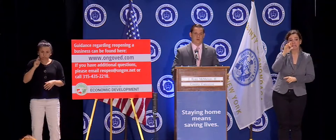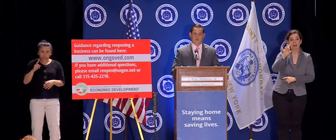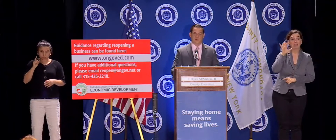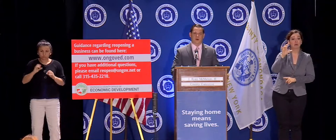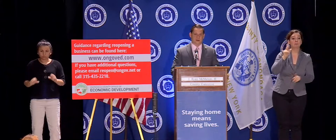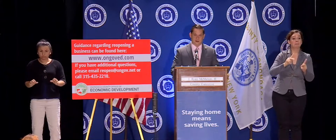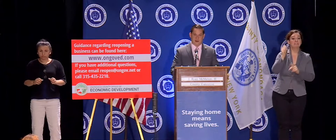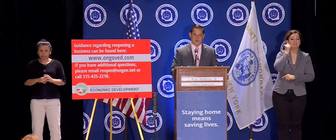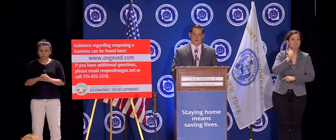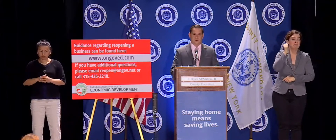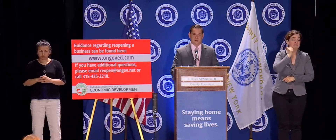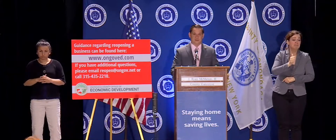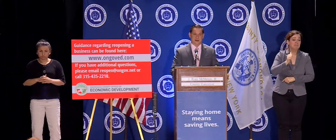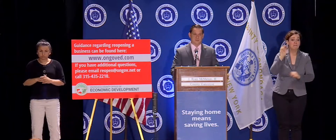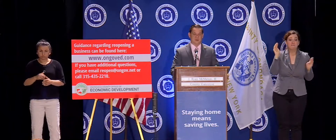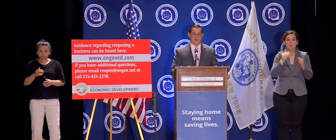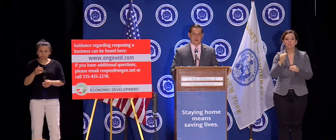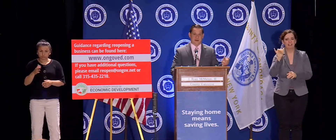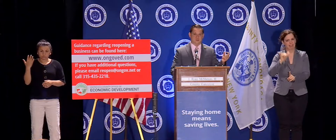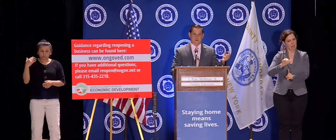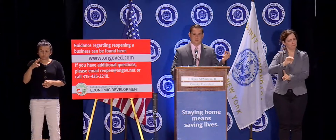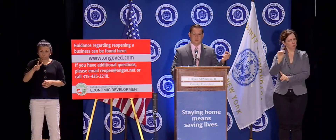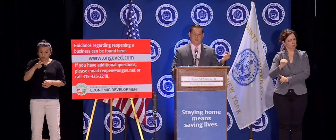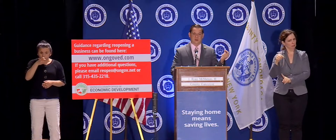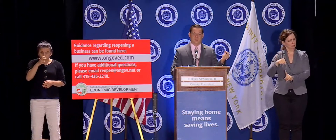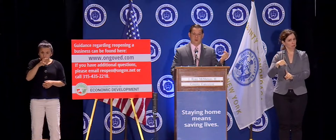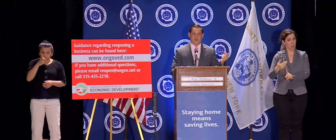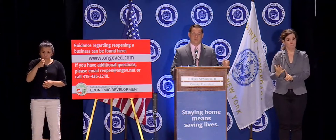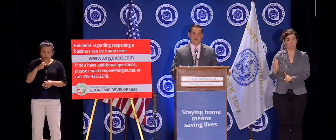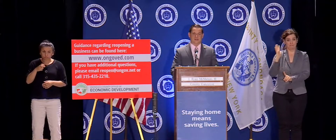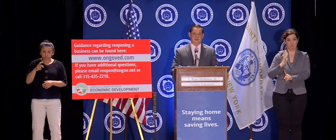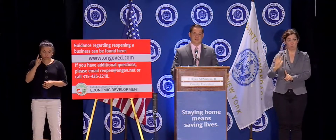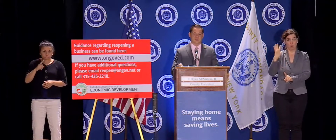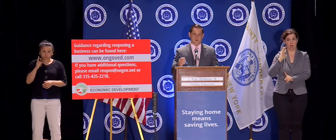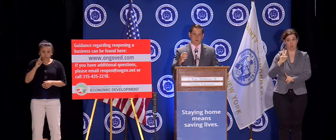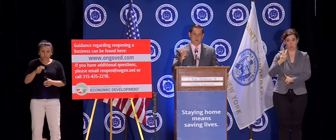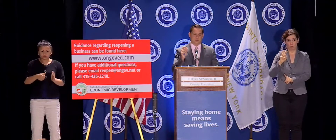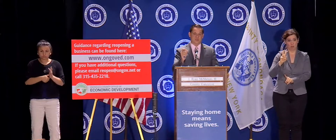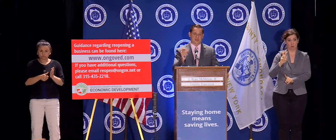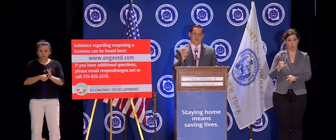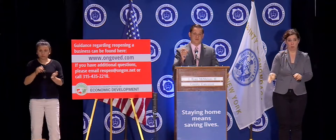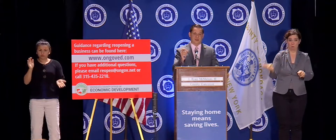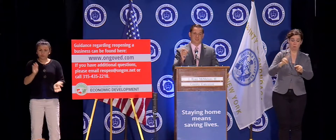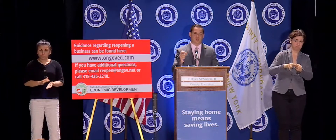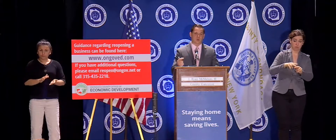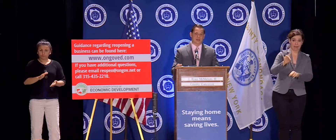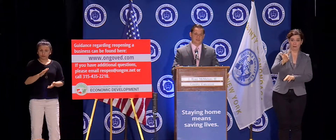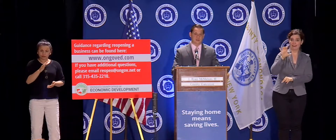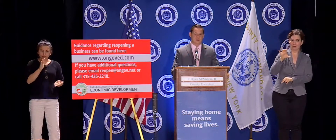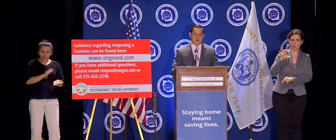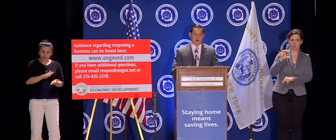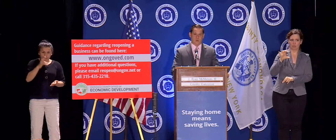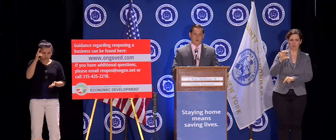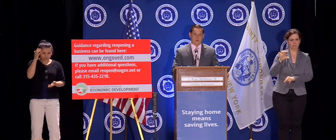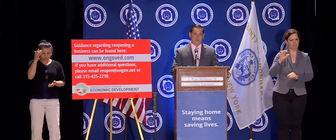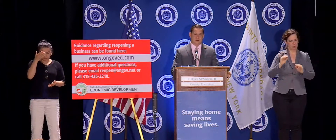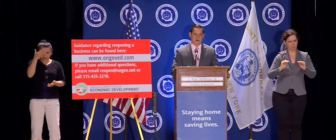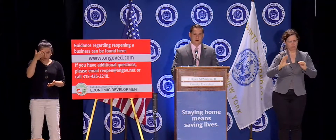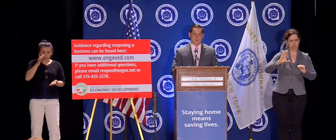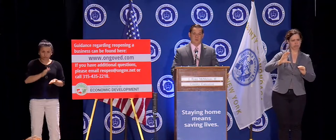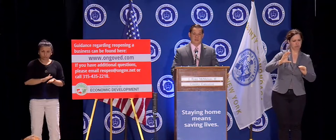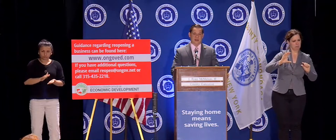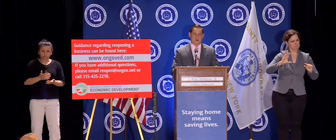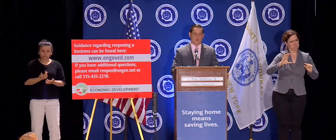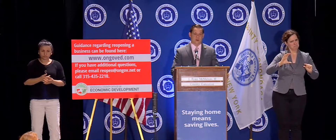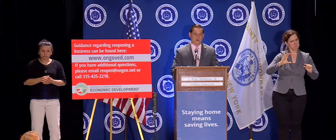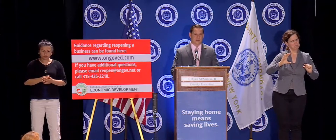we were doing 200 a day for a period of time, and that's when you saw the lower number of cases. So it's really the infection rates are what we think